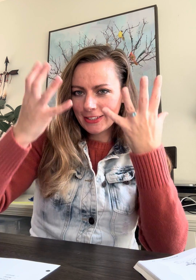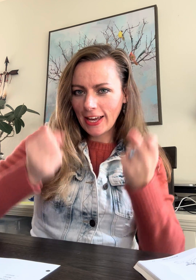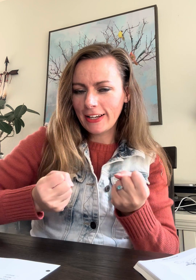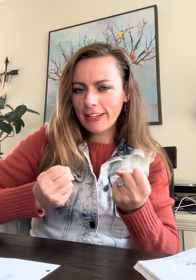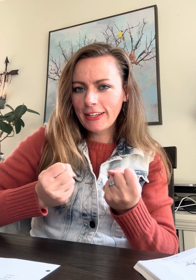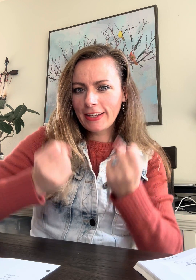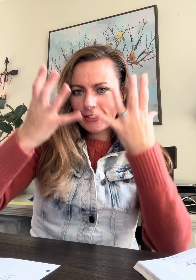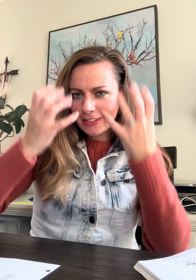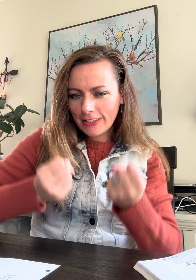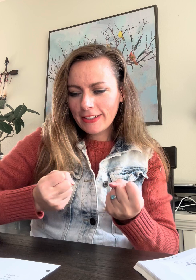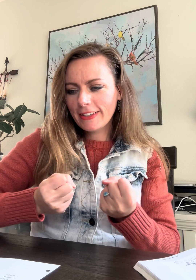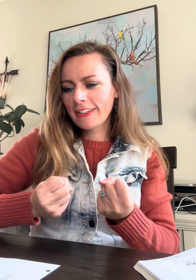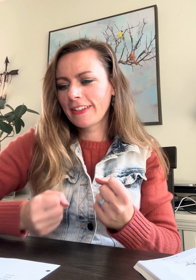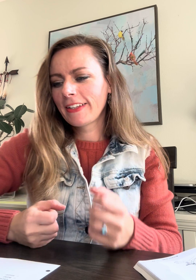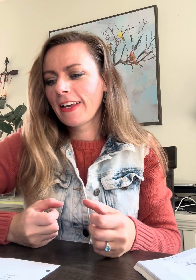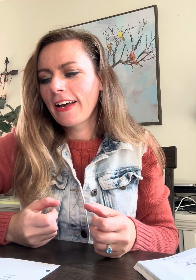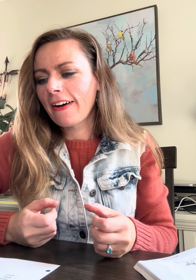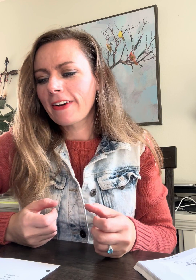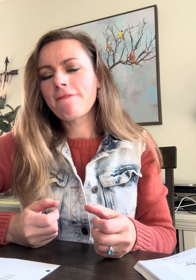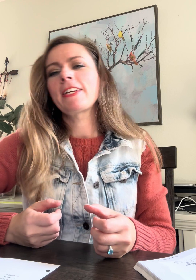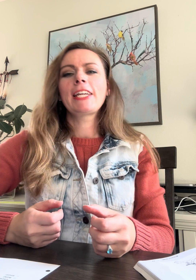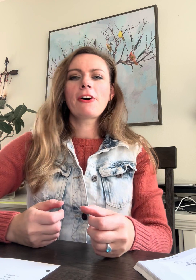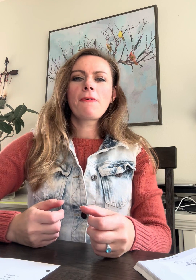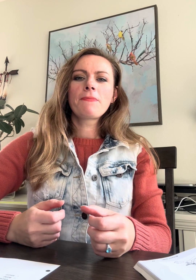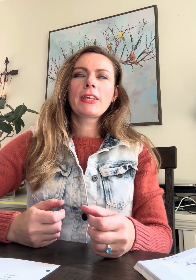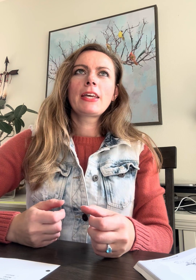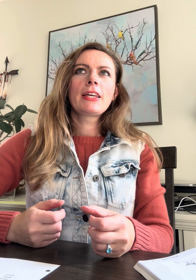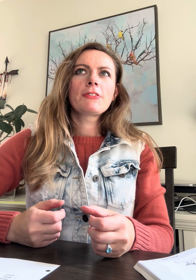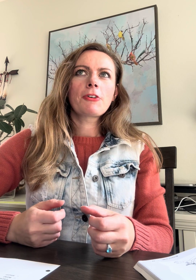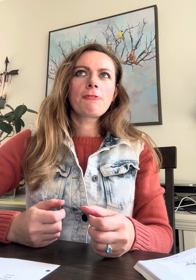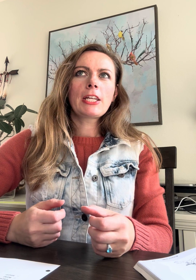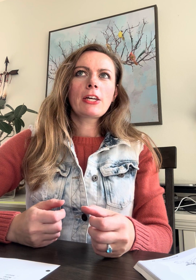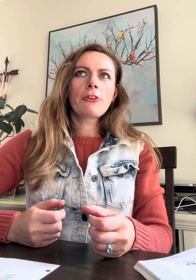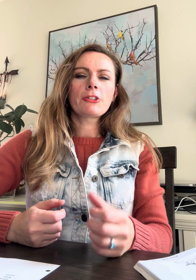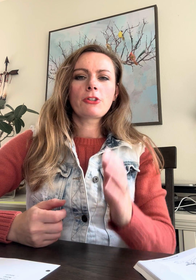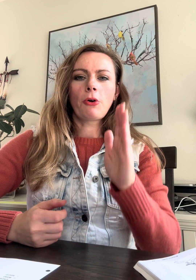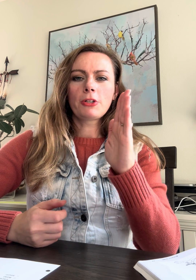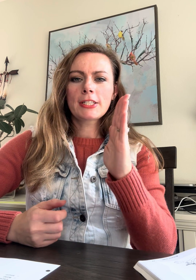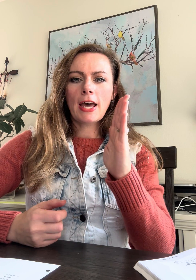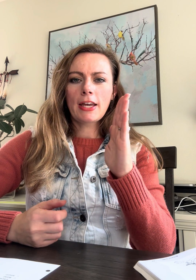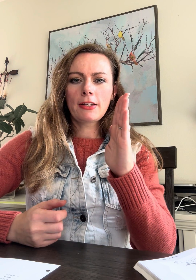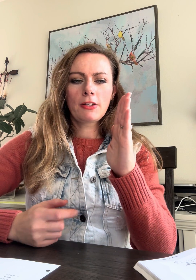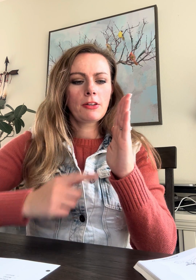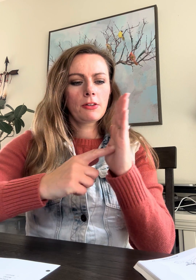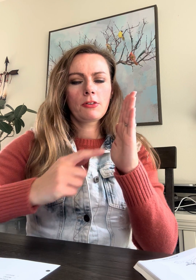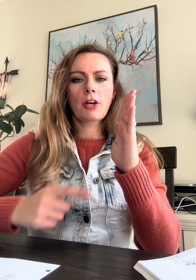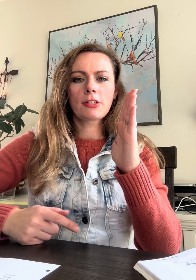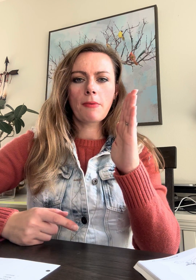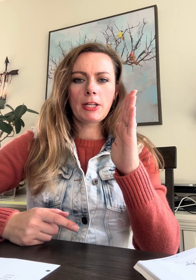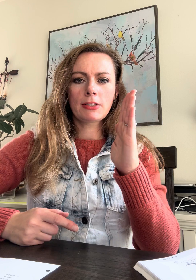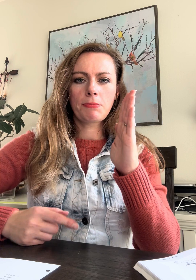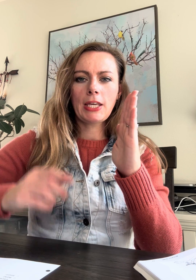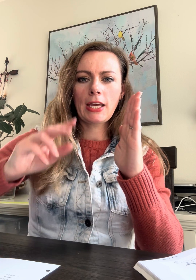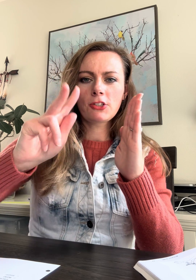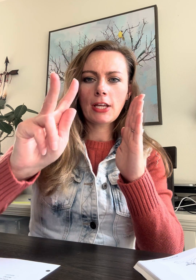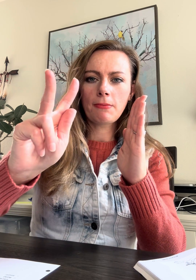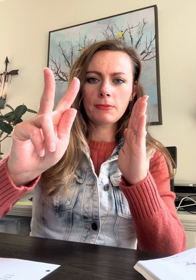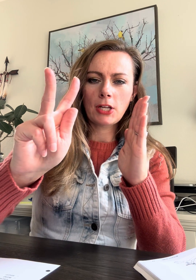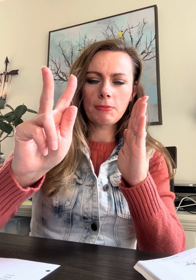sign. All right, video. For video, there's an old sign, non-dominant's a B hand shape, dominant's